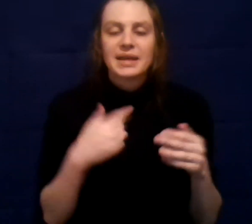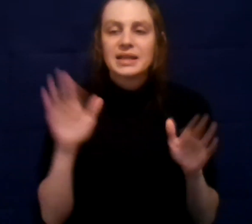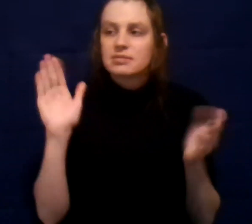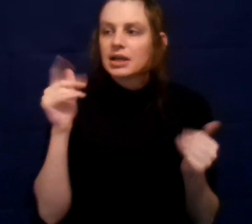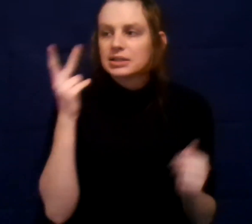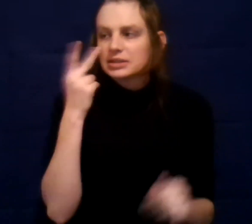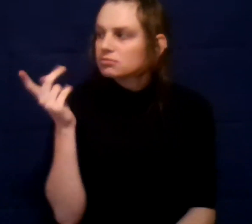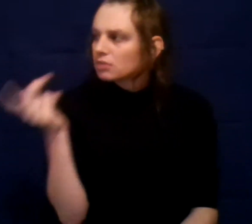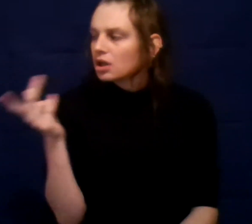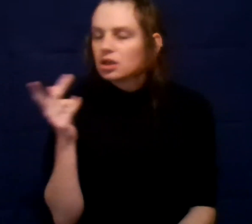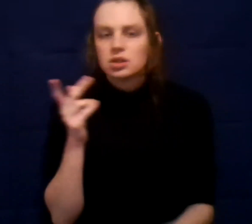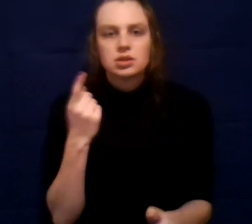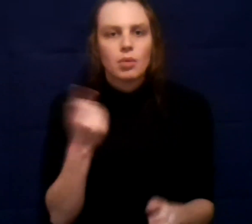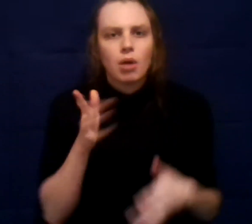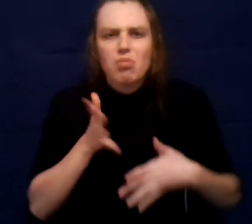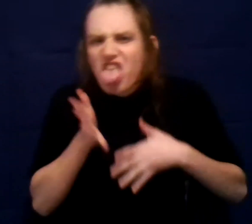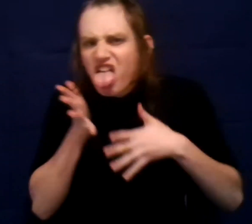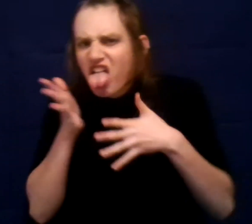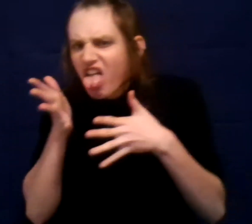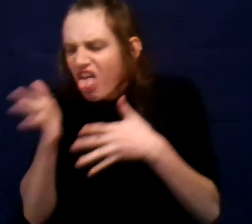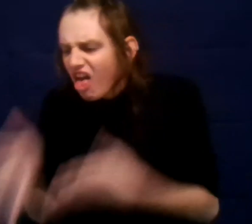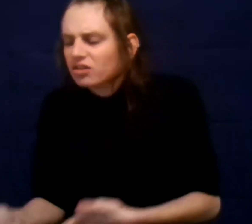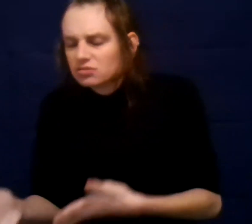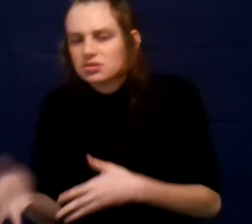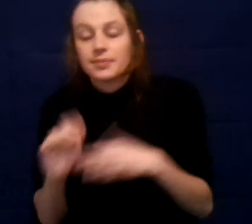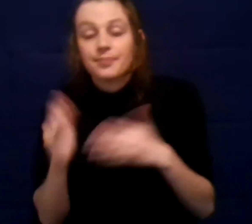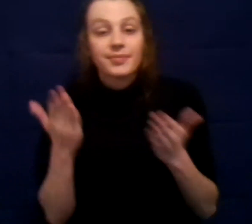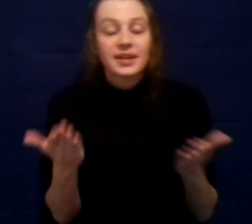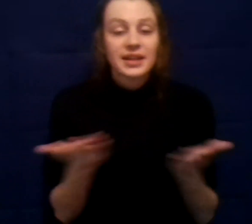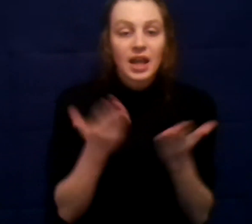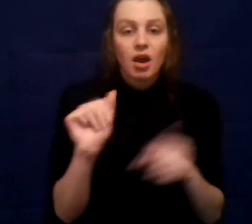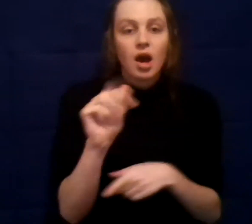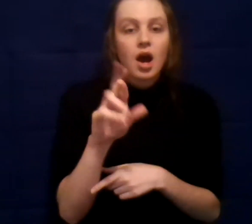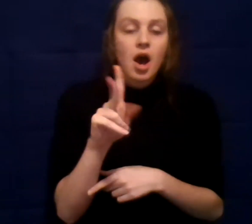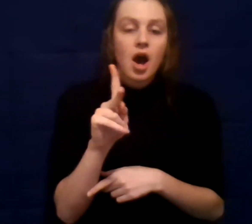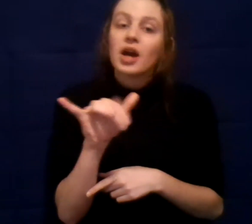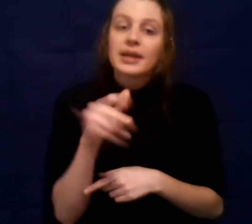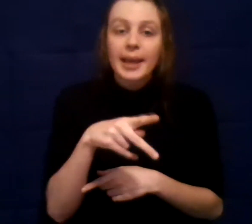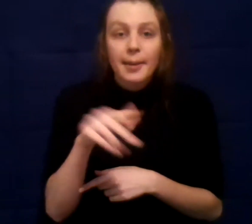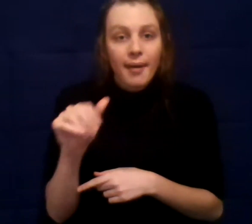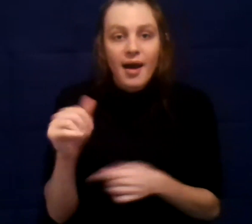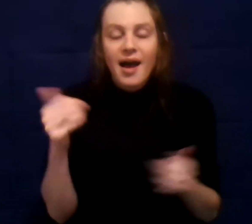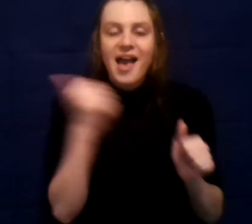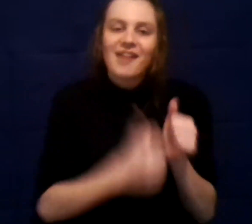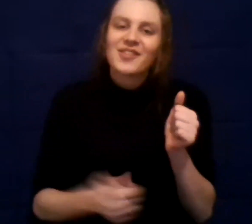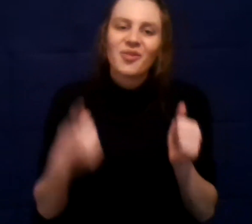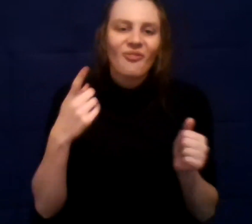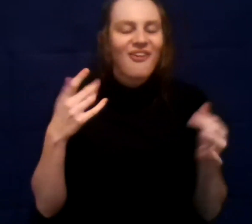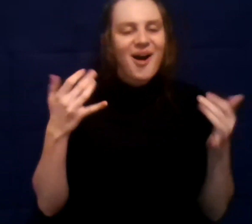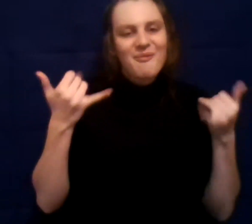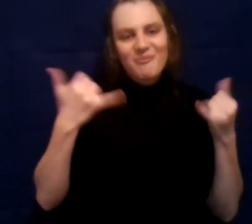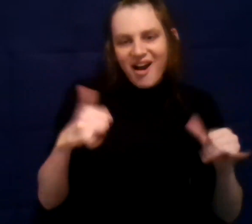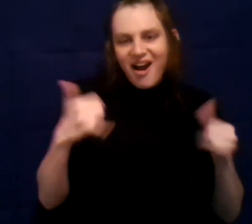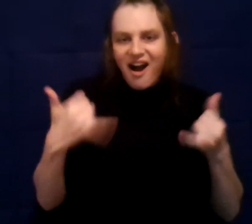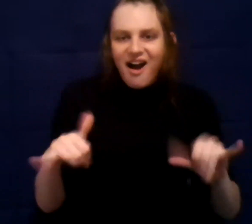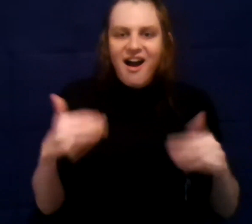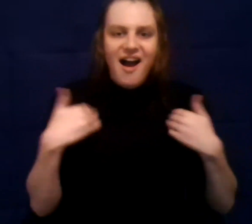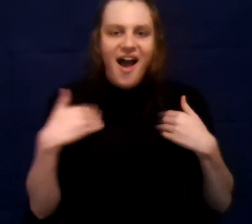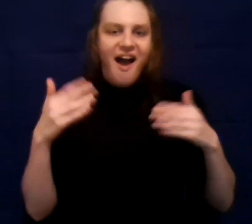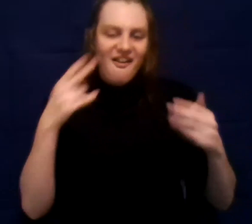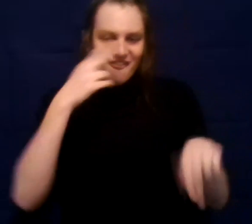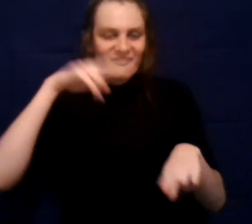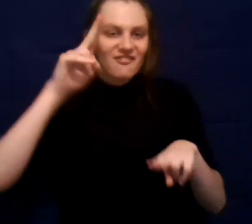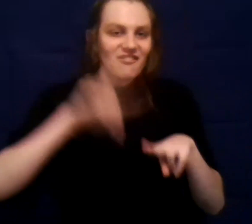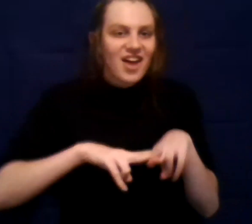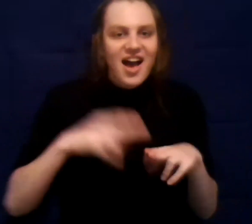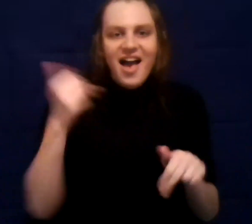you know. But like here at ARKYPAA, I would look over and just everyone's having a good time with just anybody who would walk